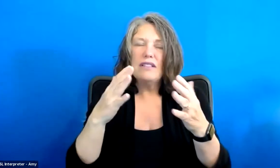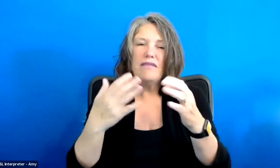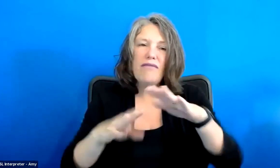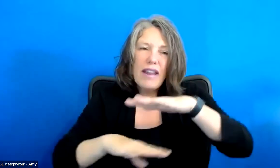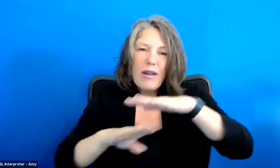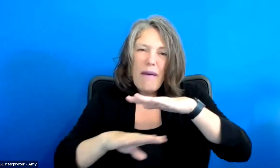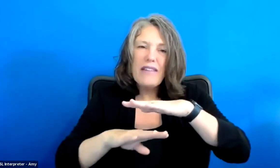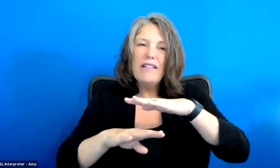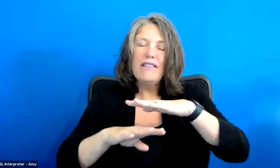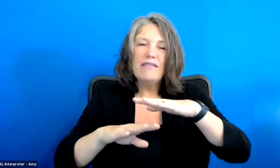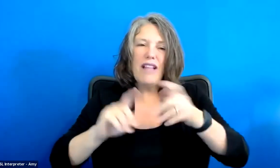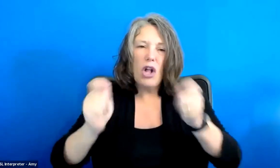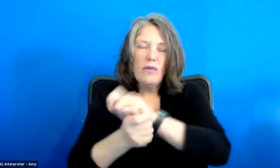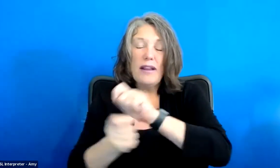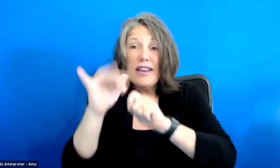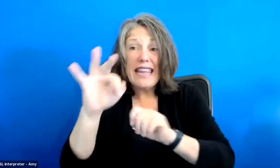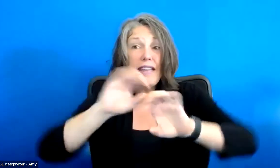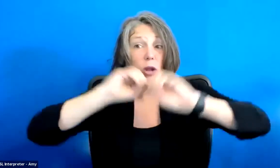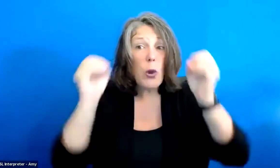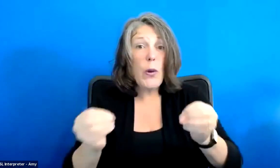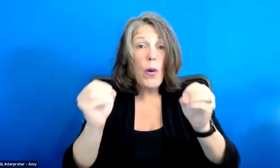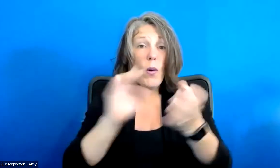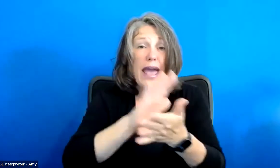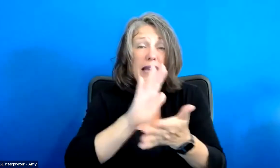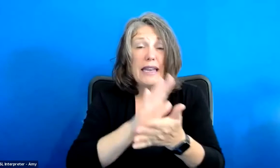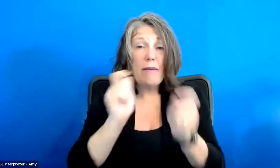academic accommodation can be given.